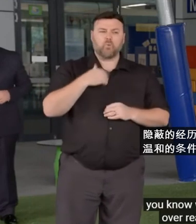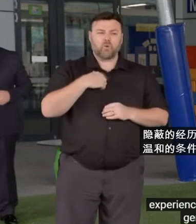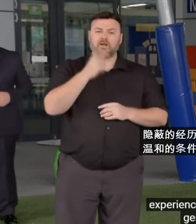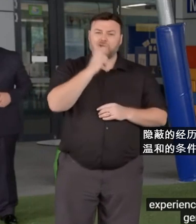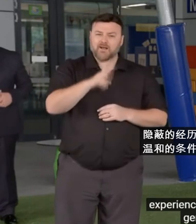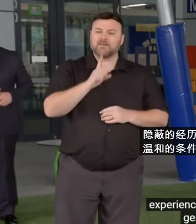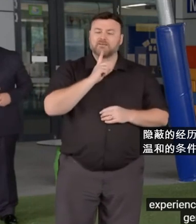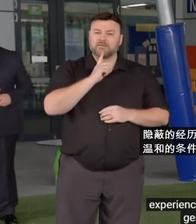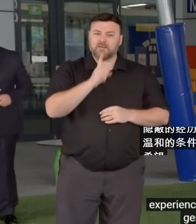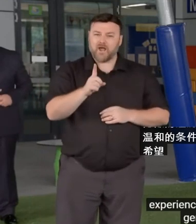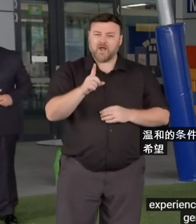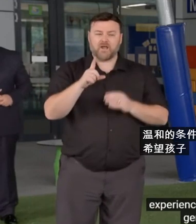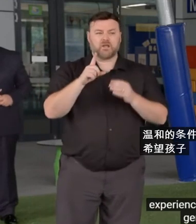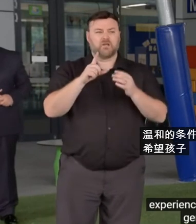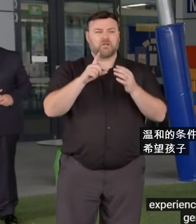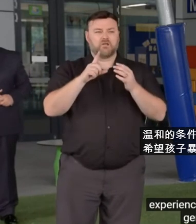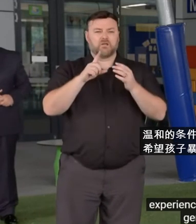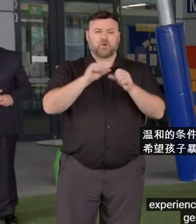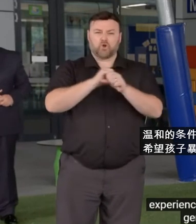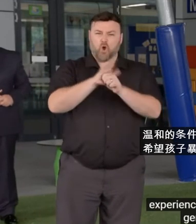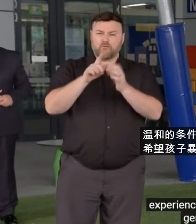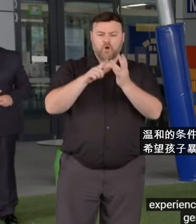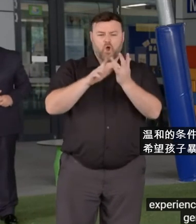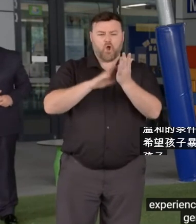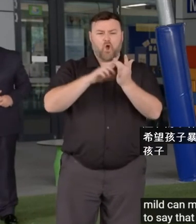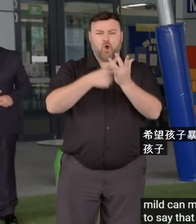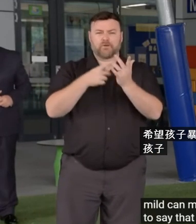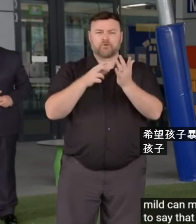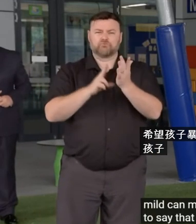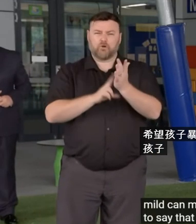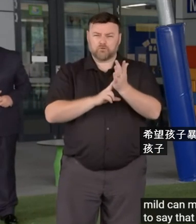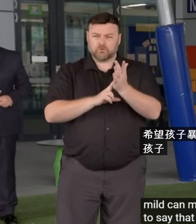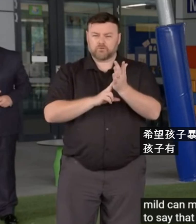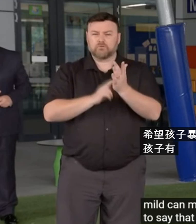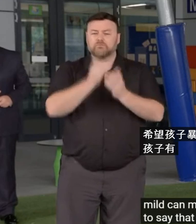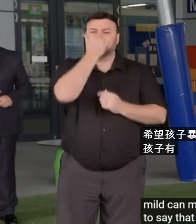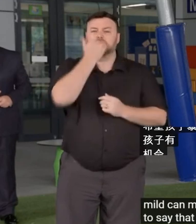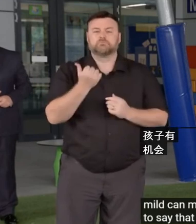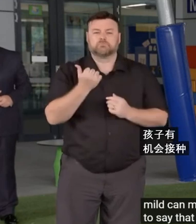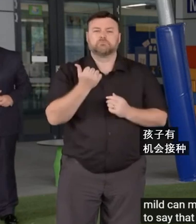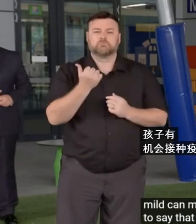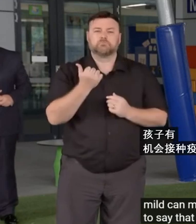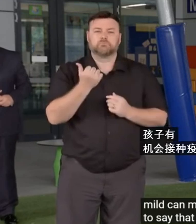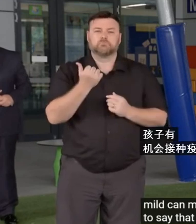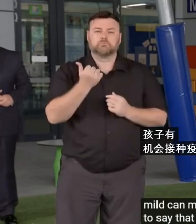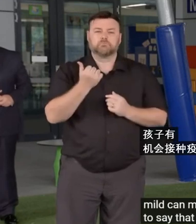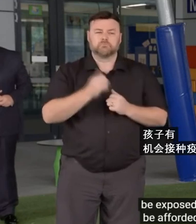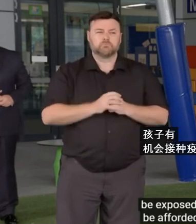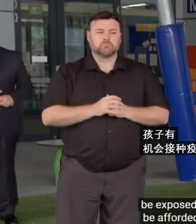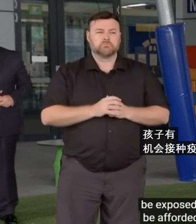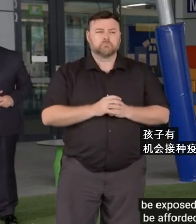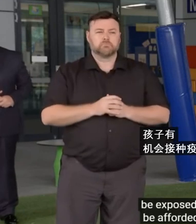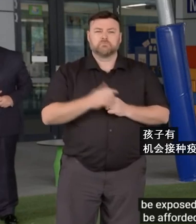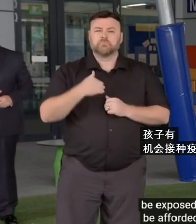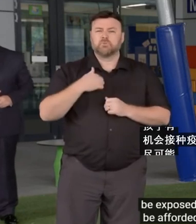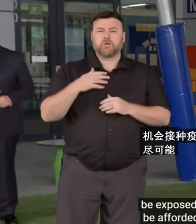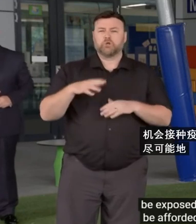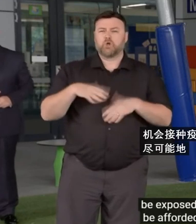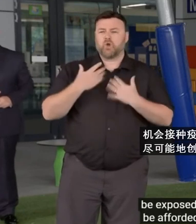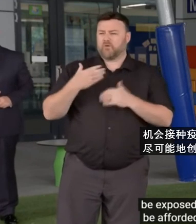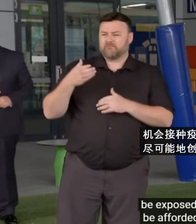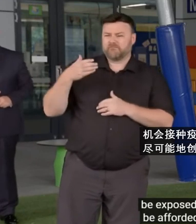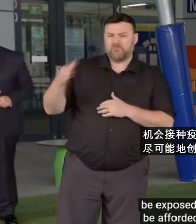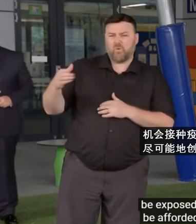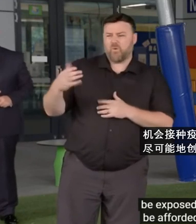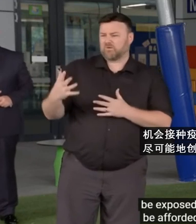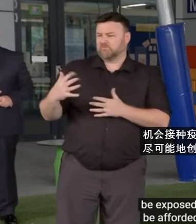condition. It's not to say that we want children to be exposed, we want children to be afforded the opportunity for vaccination, but we are creating